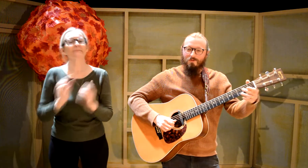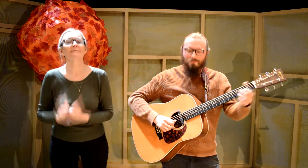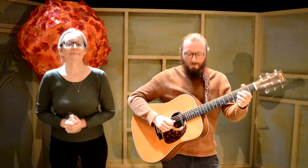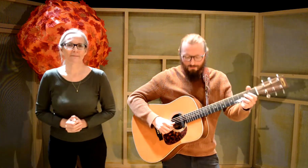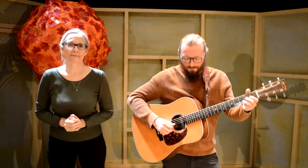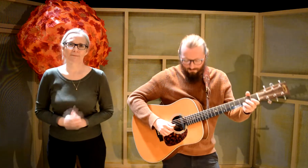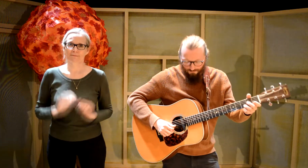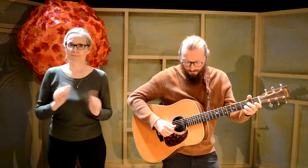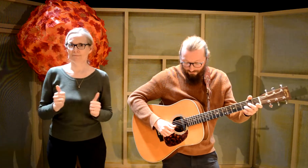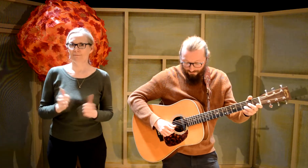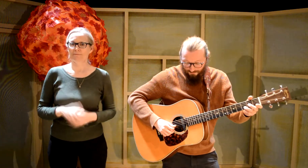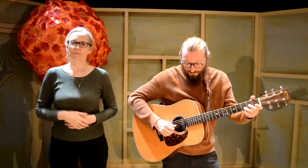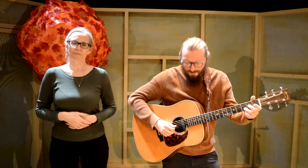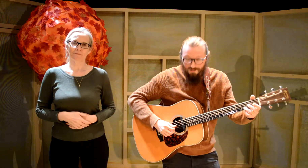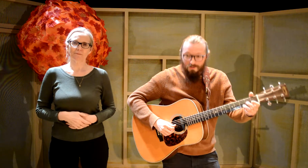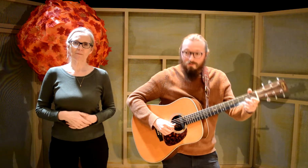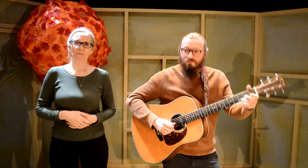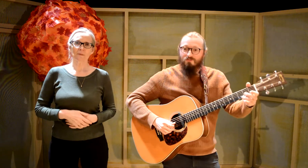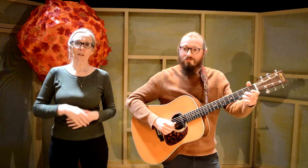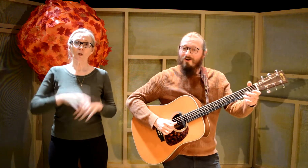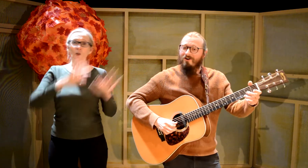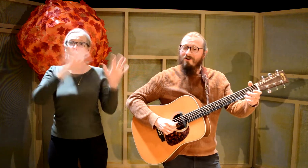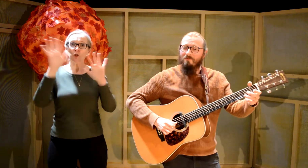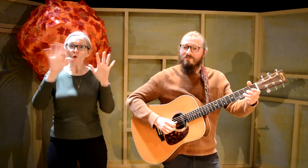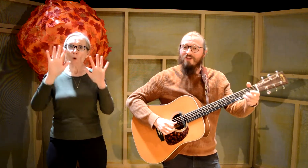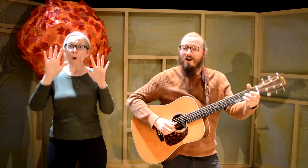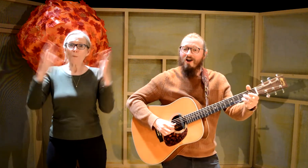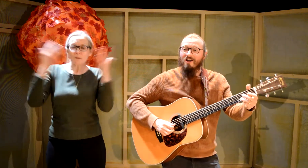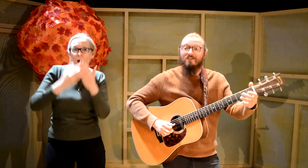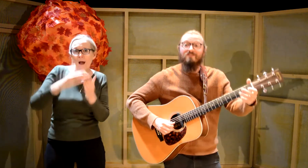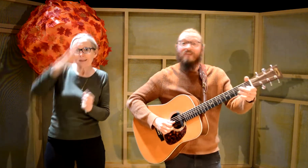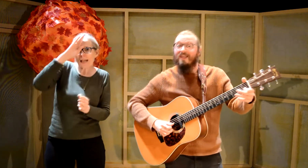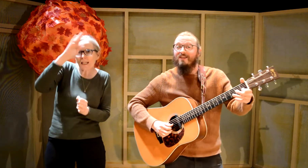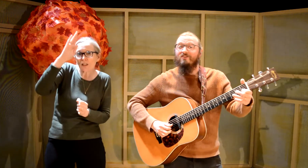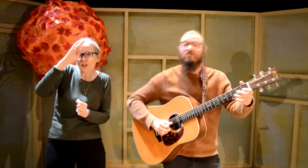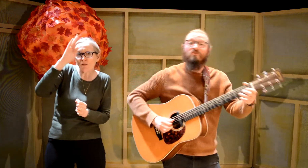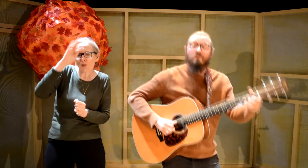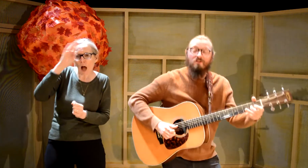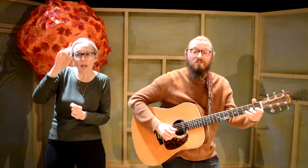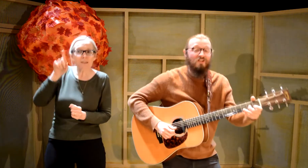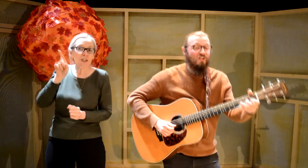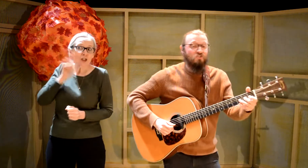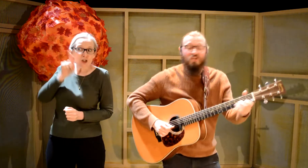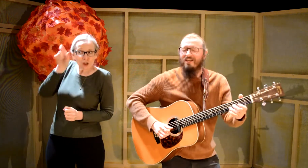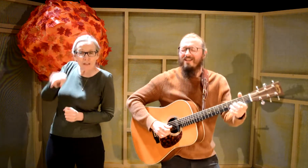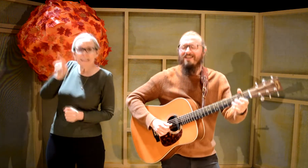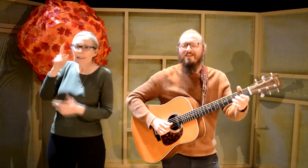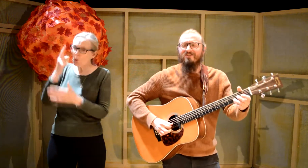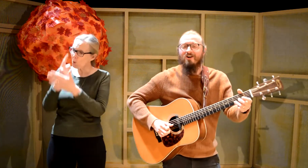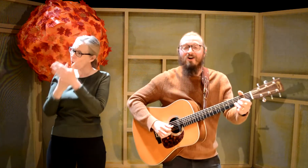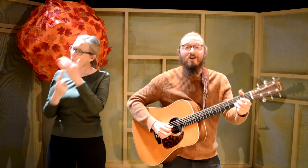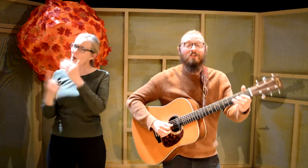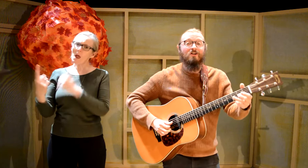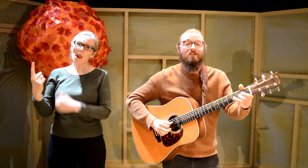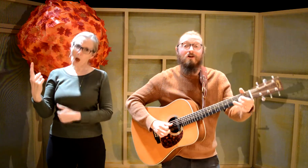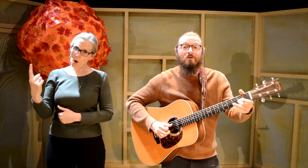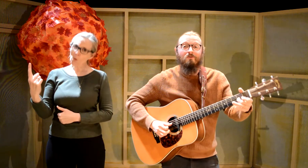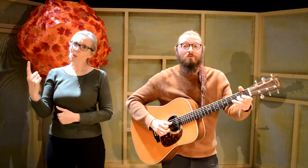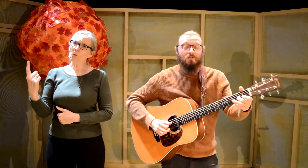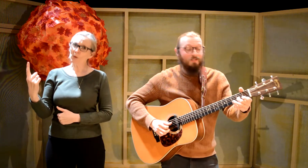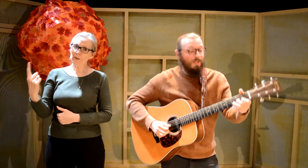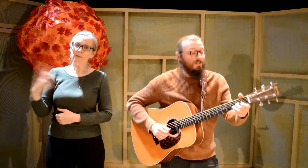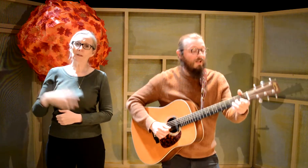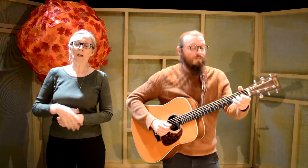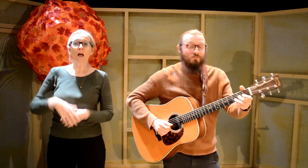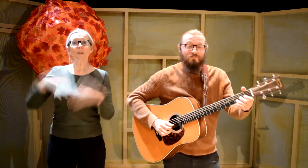Okay. So here we go. It will sound like this. The storm is dark and dangerous, she is all